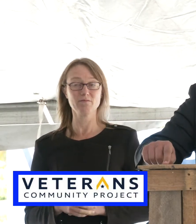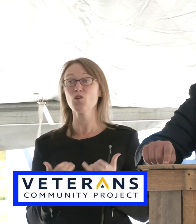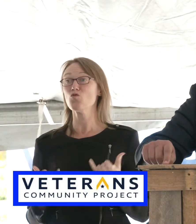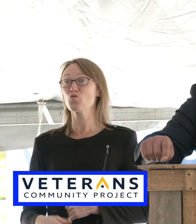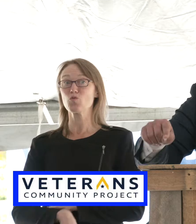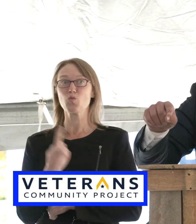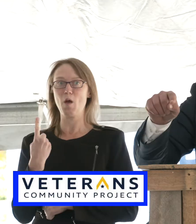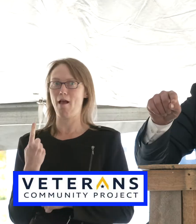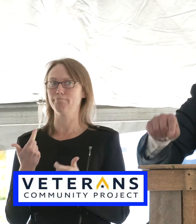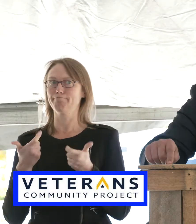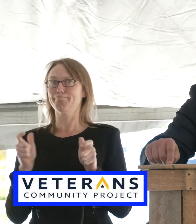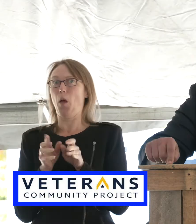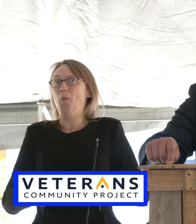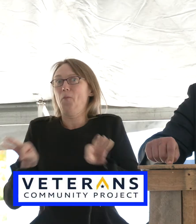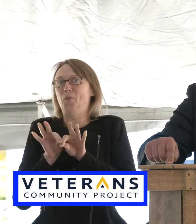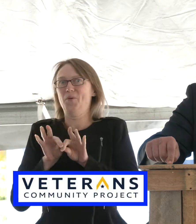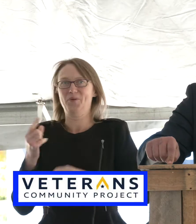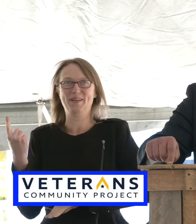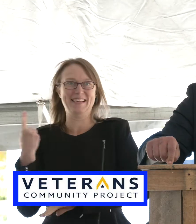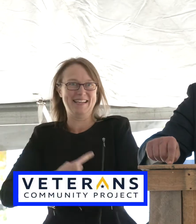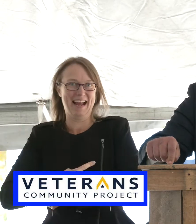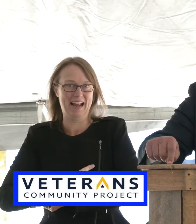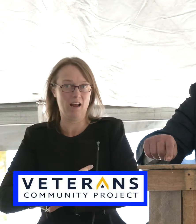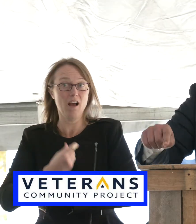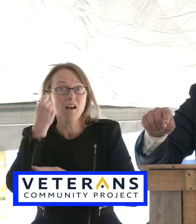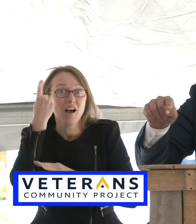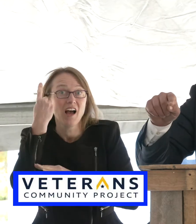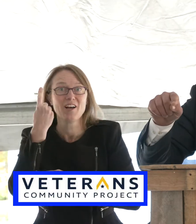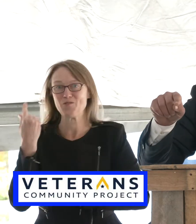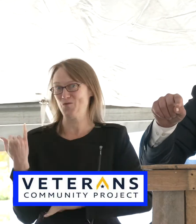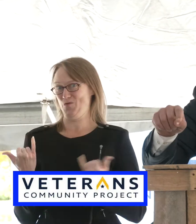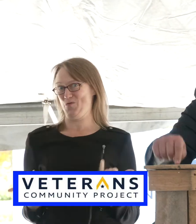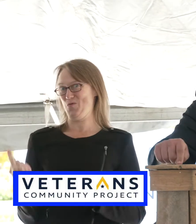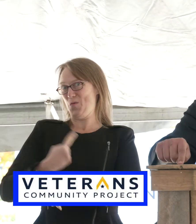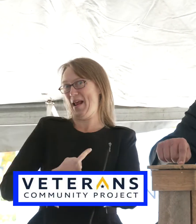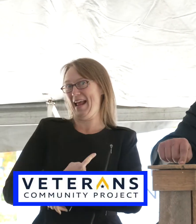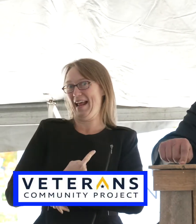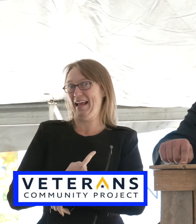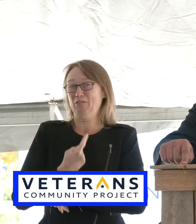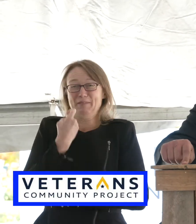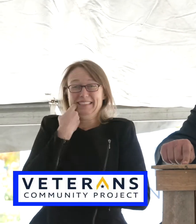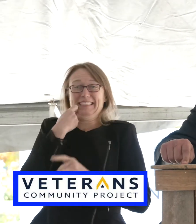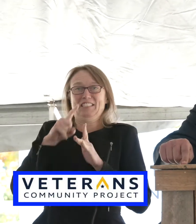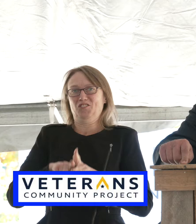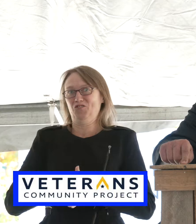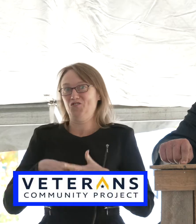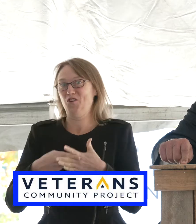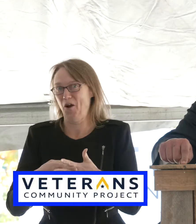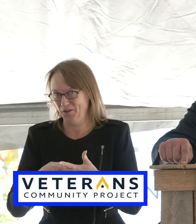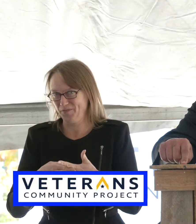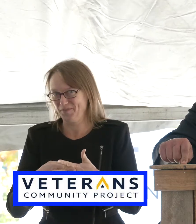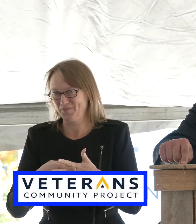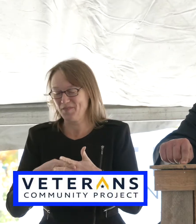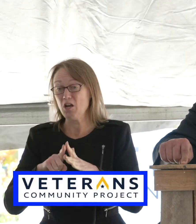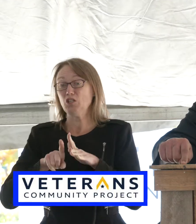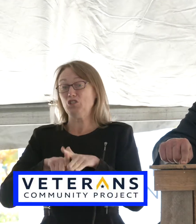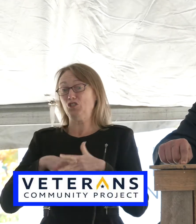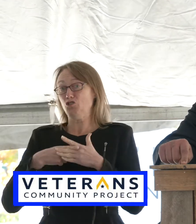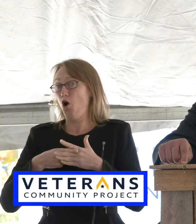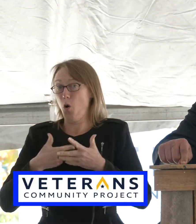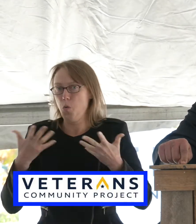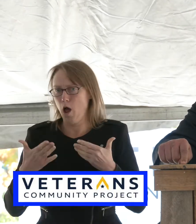into getting here, but today's the start. Today is the day that we start a very long,